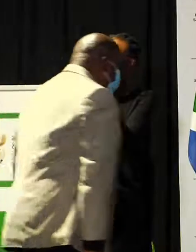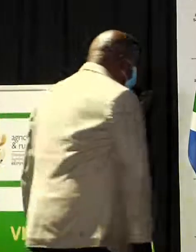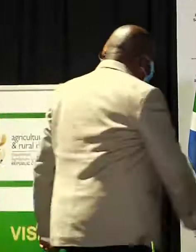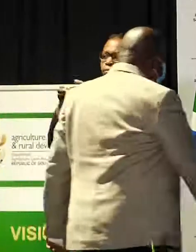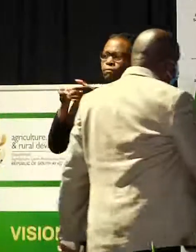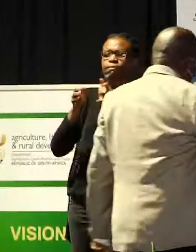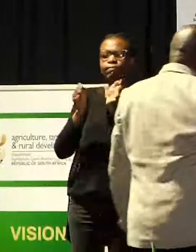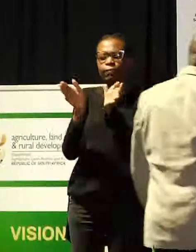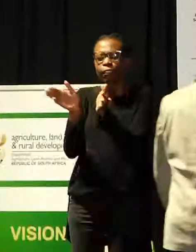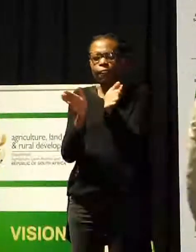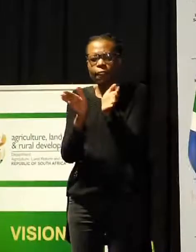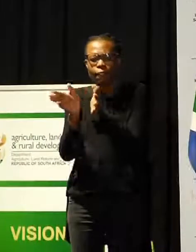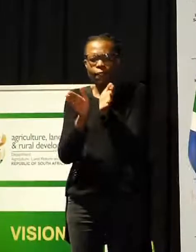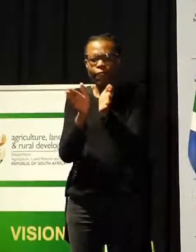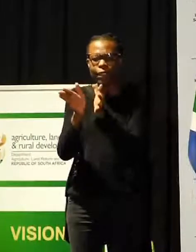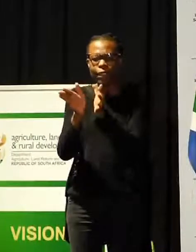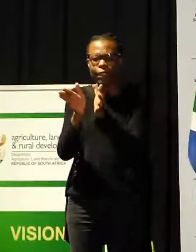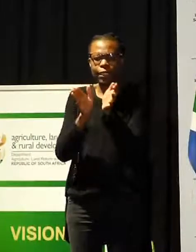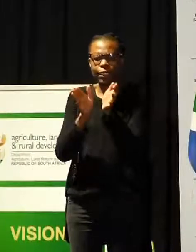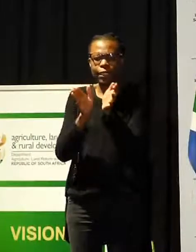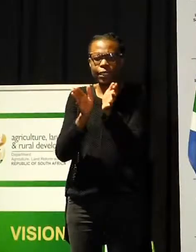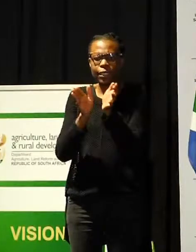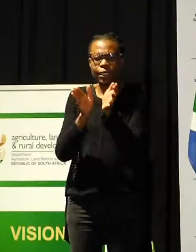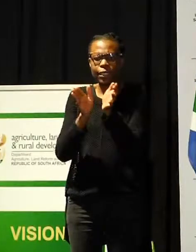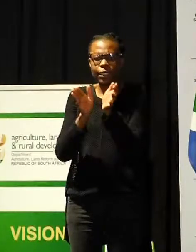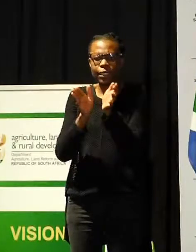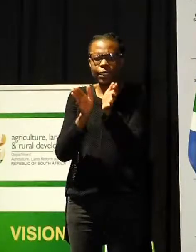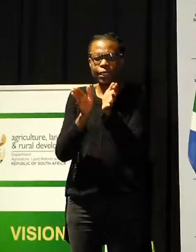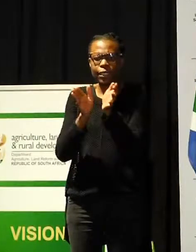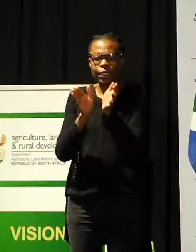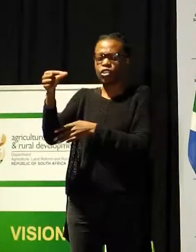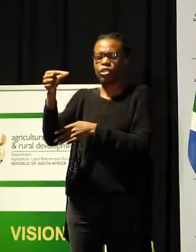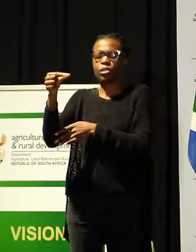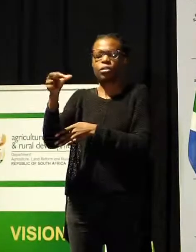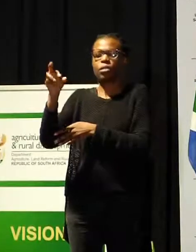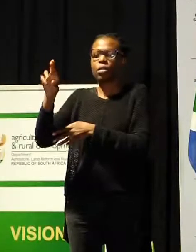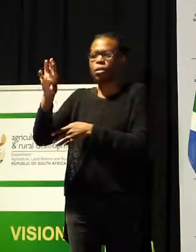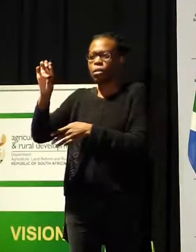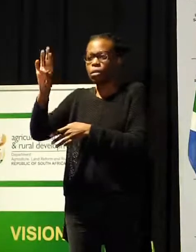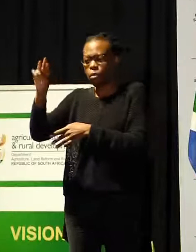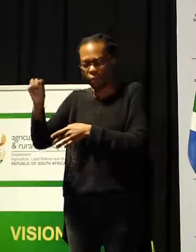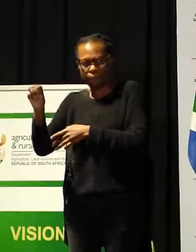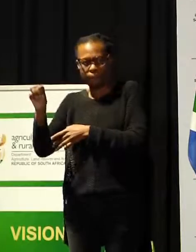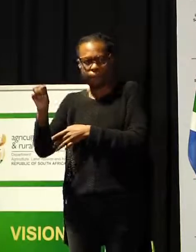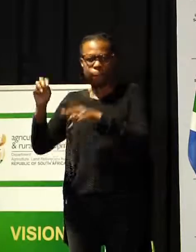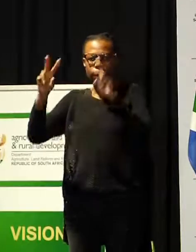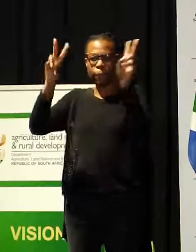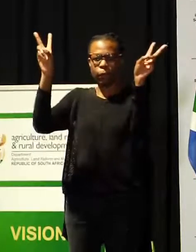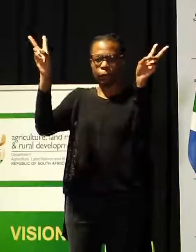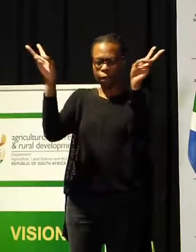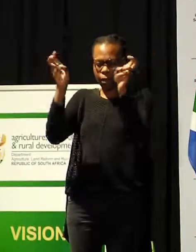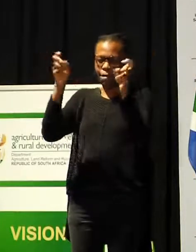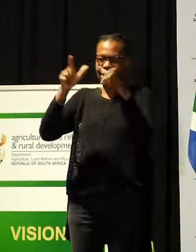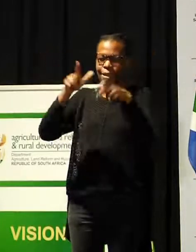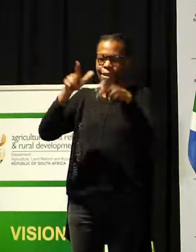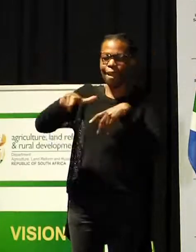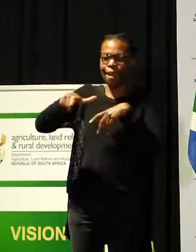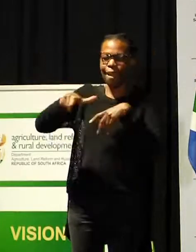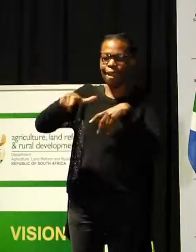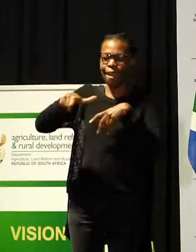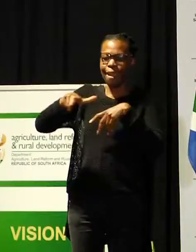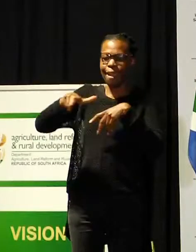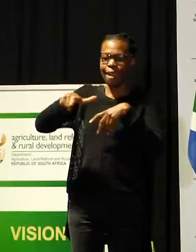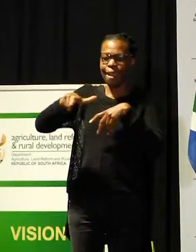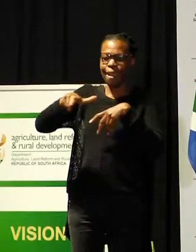facilitated by DDG Ramasodi. The theme of the commission was land administration and tenure